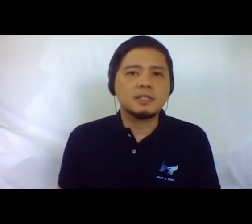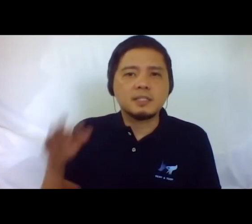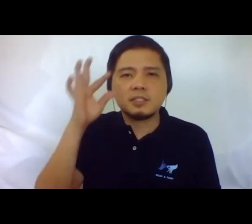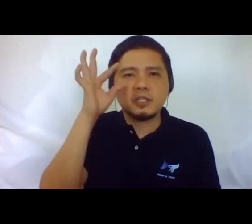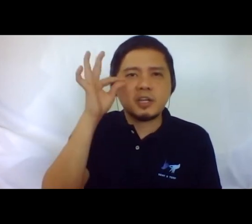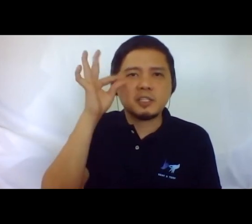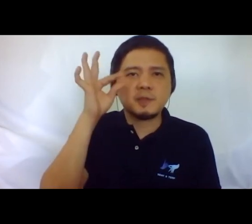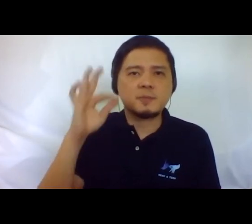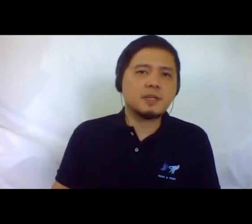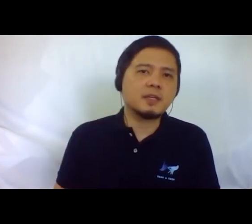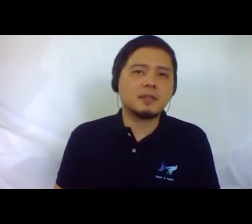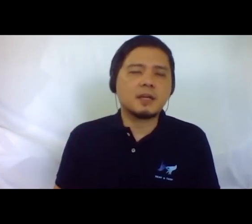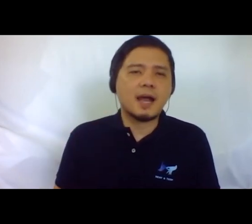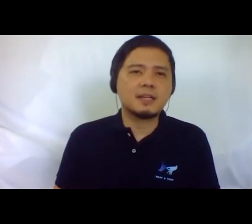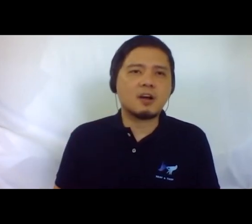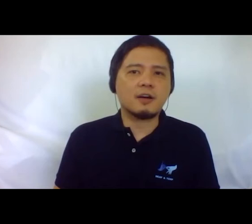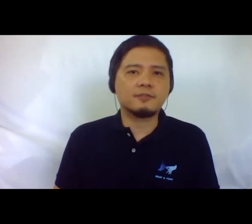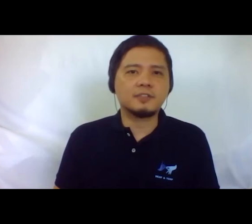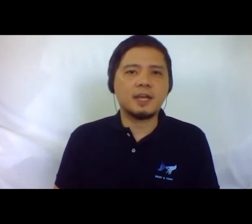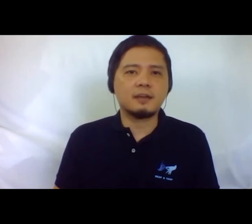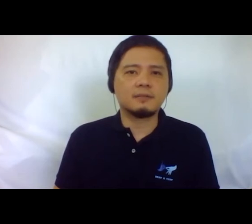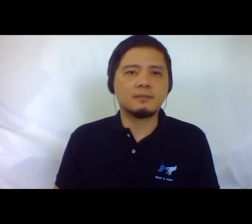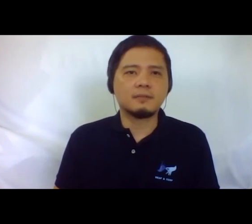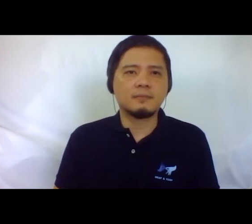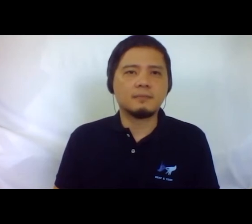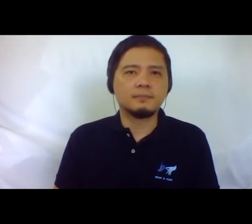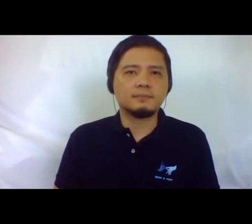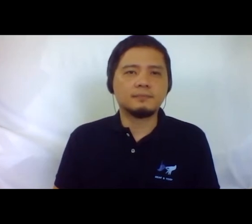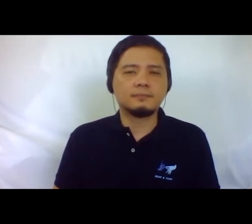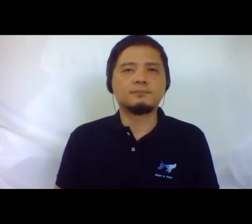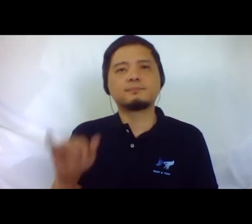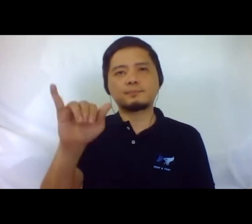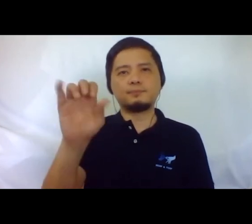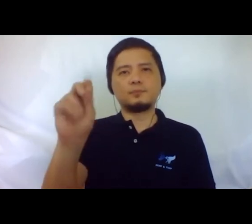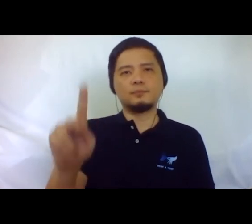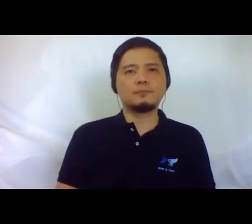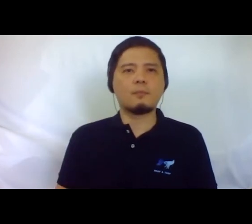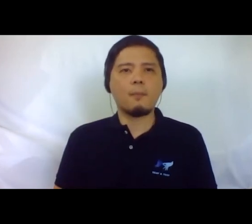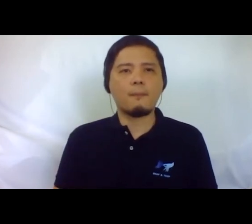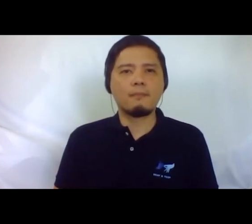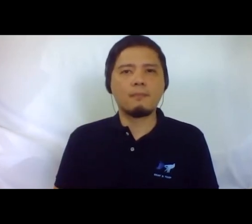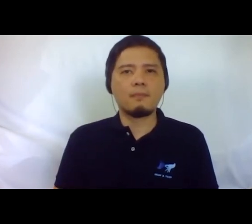Actually, this is Jasmine speaking. Kyla's off today. Okay.